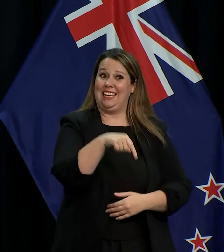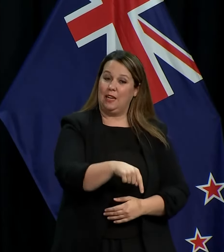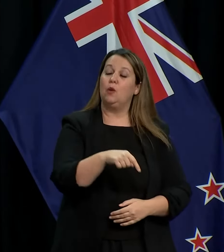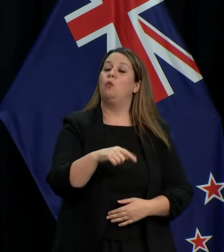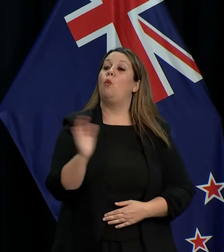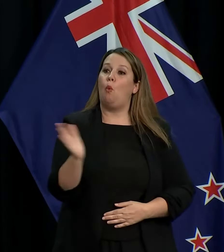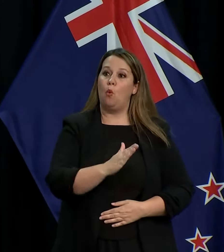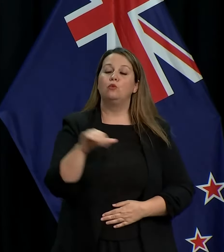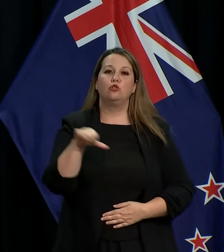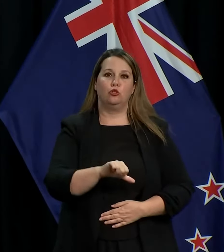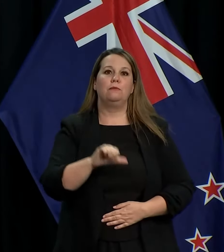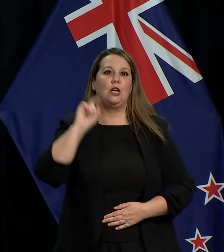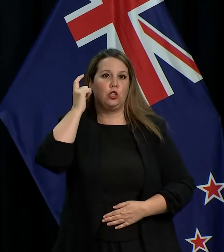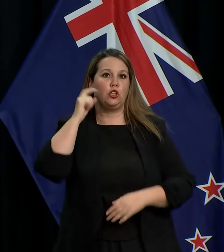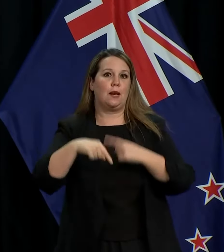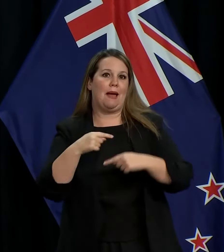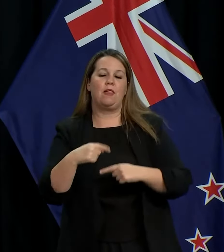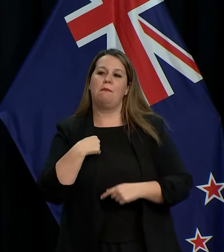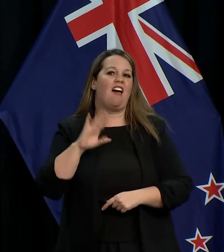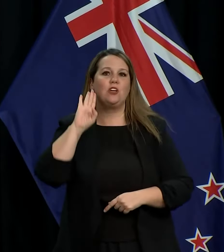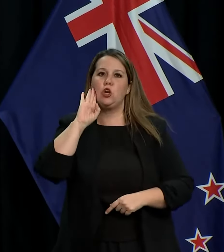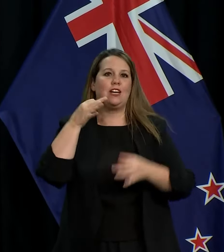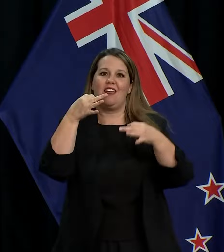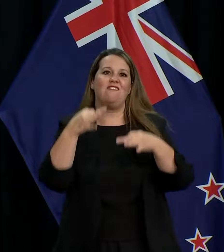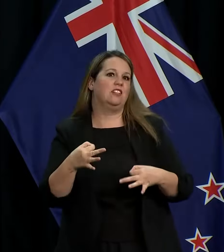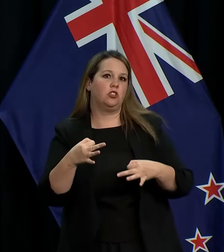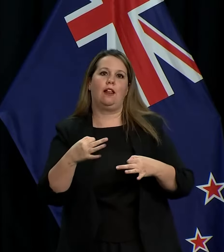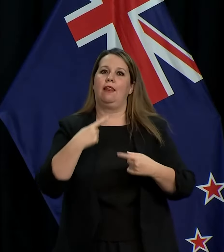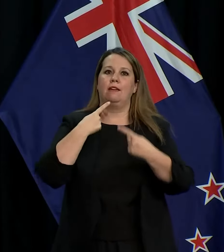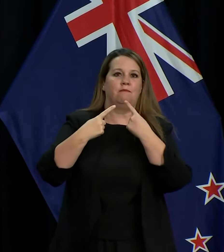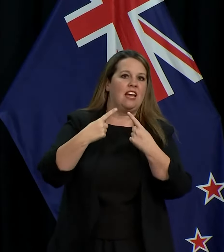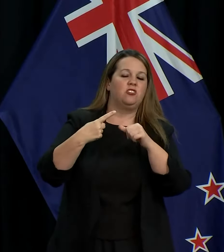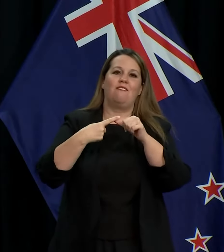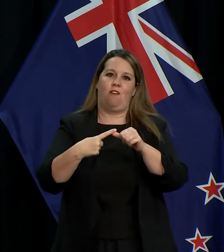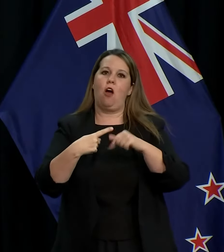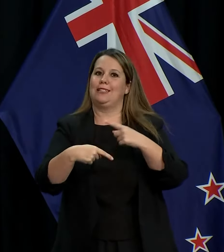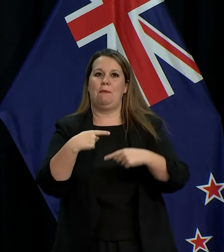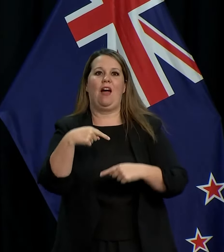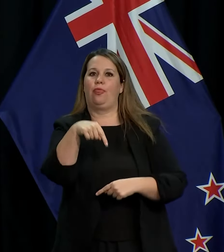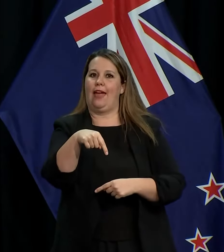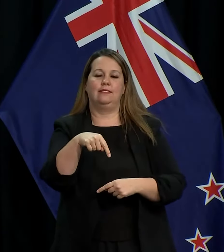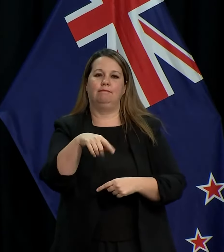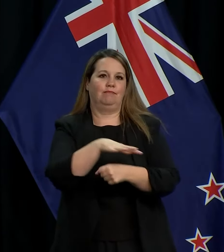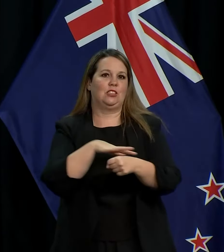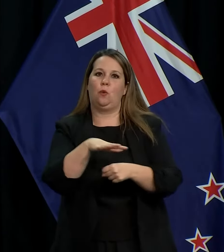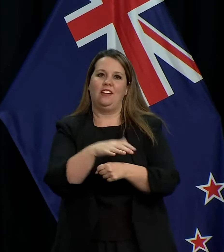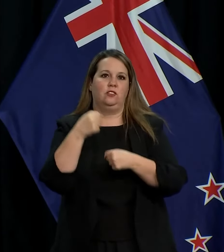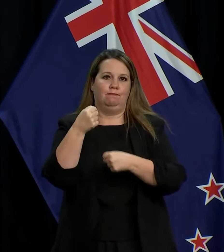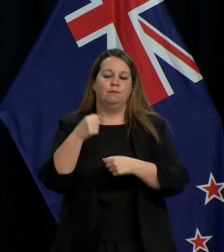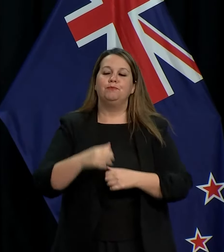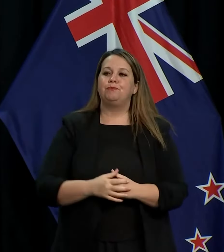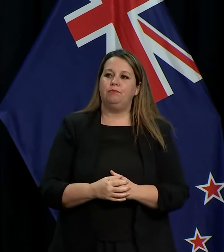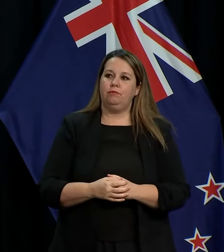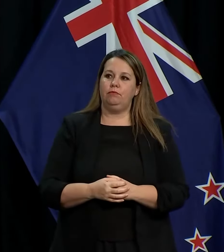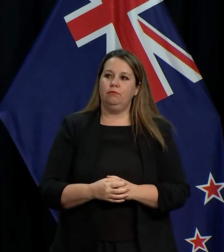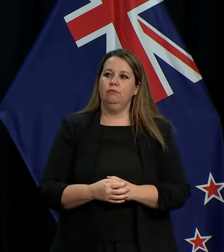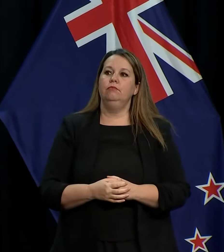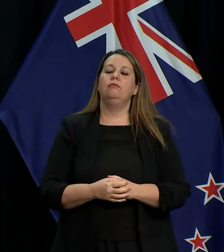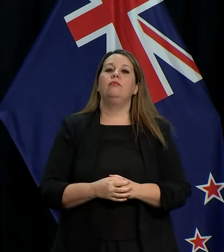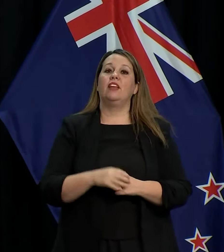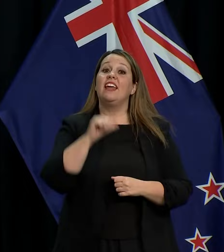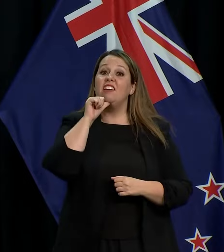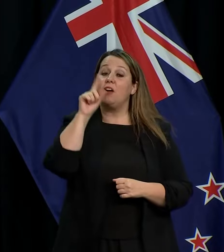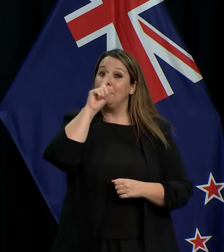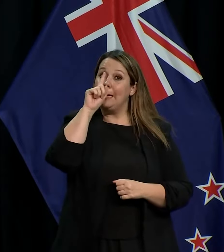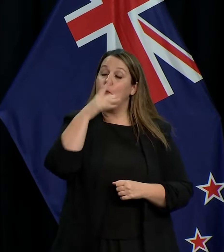about, but I haven't received any official advice or information on that. I would point out to them that the basis on which they protest is if they want to